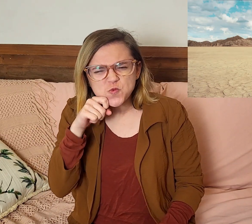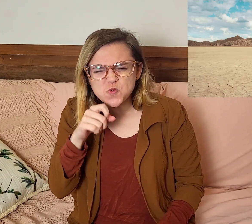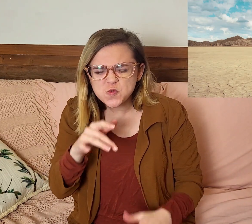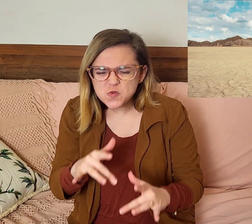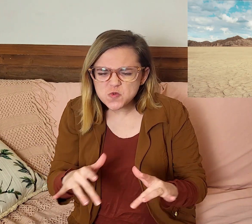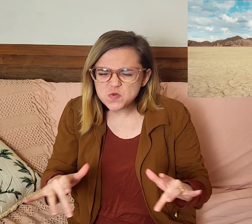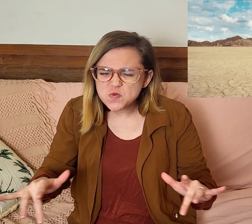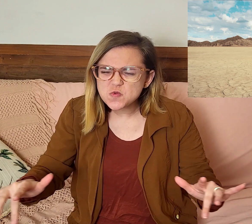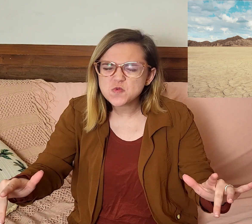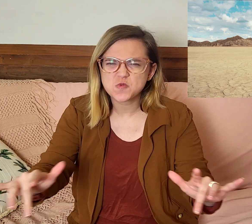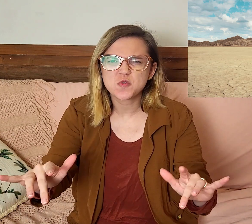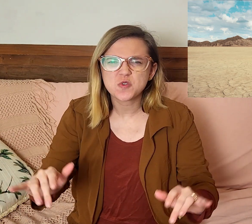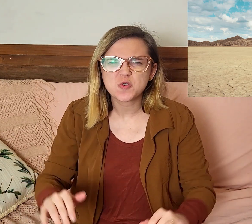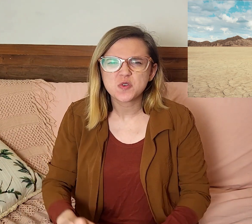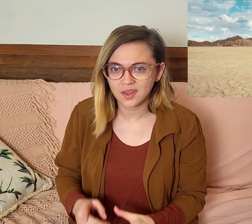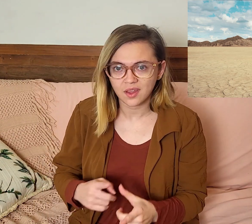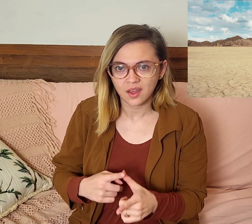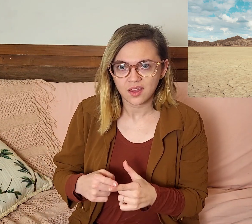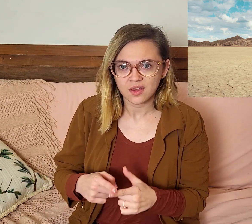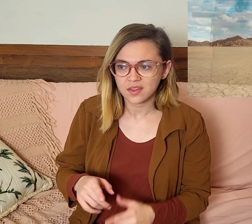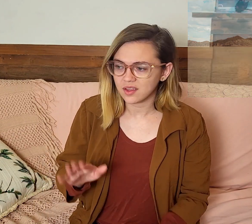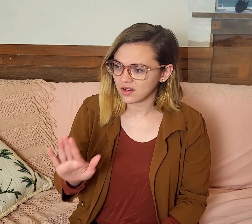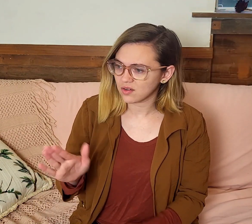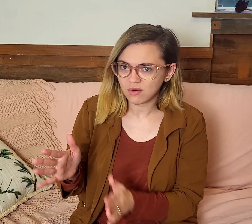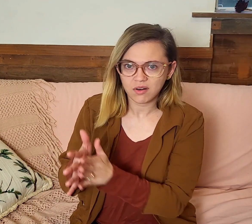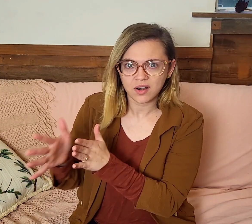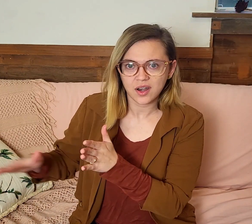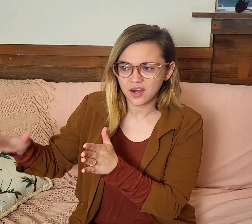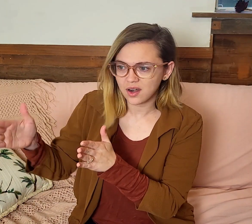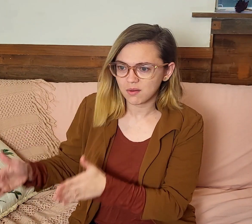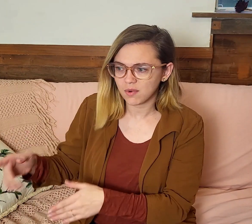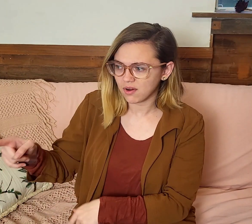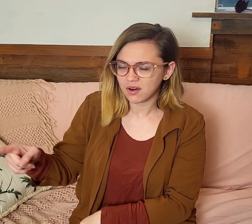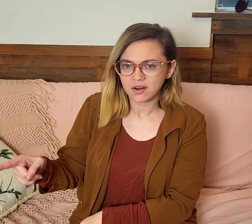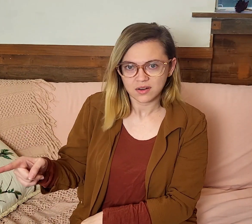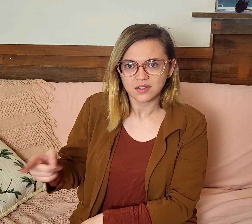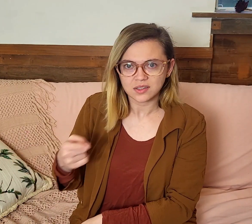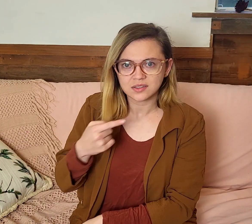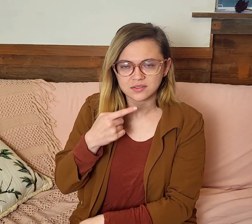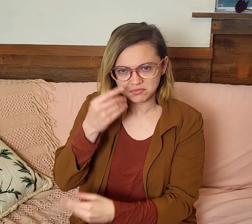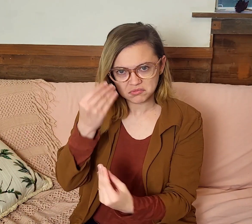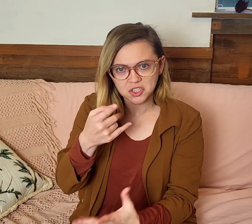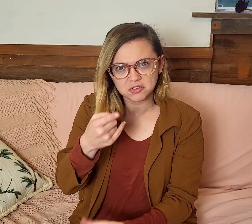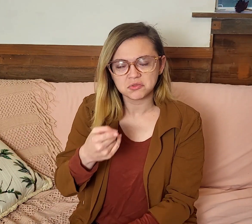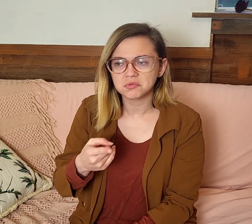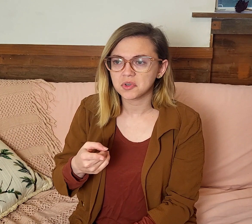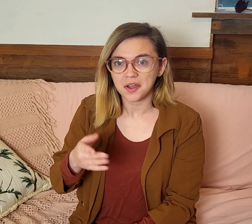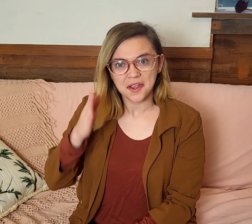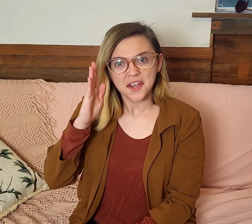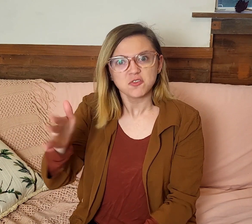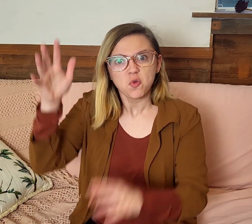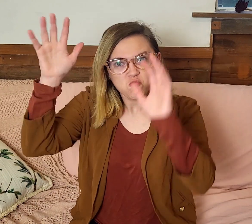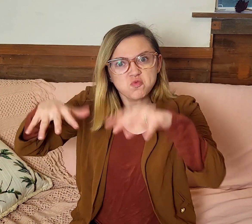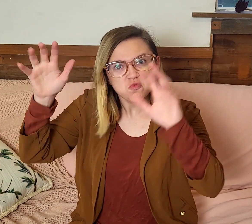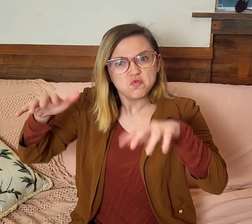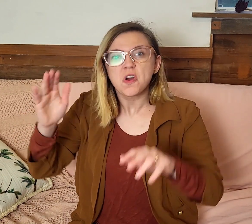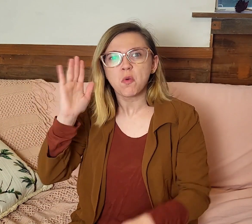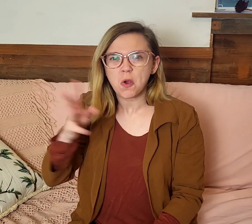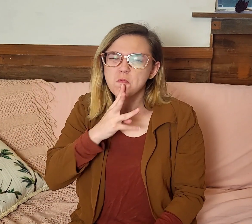rain. And then your neighbor, he says and tells you it's going to